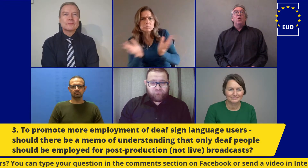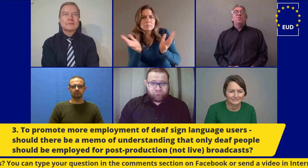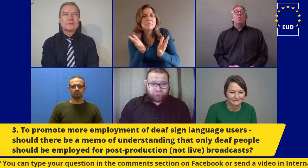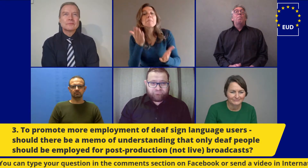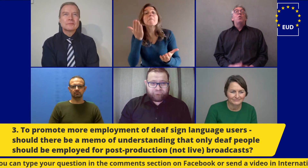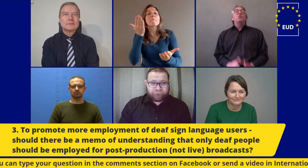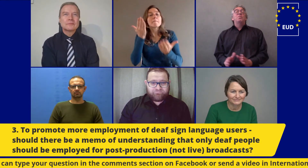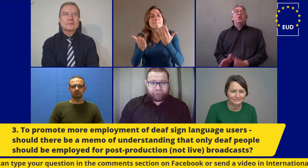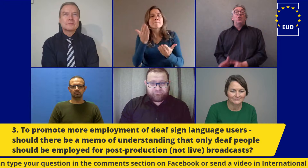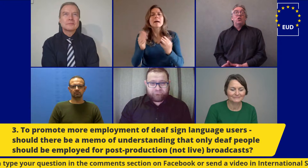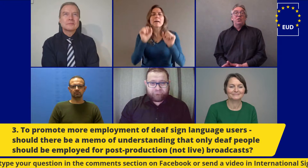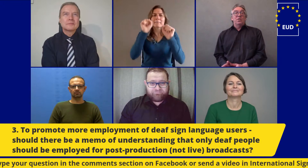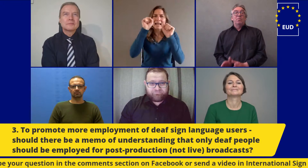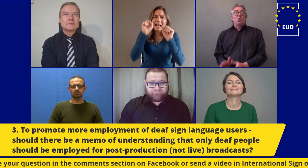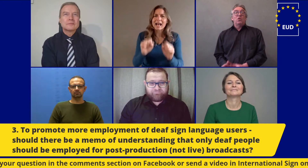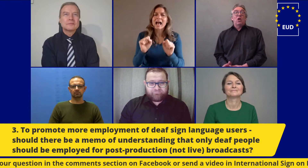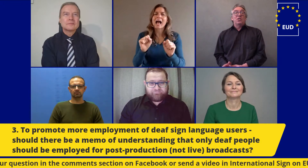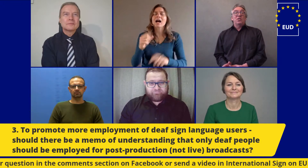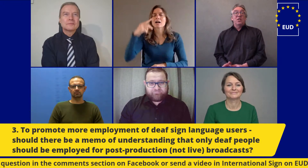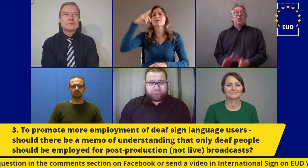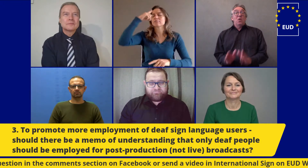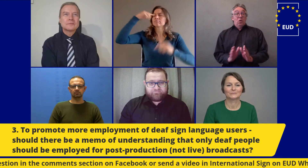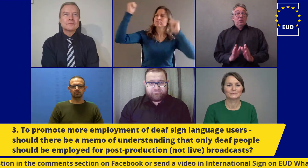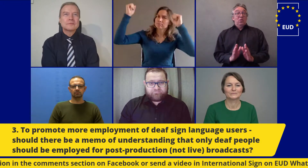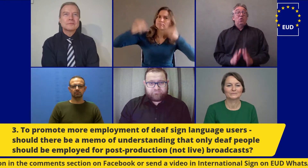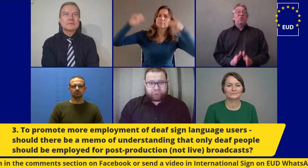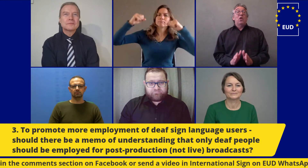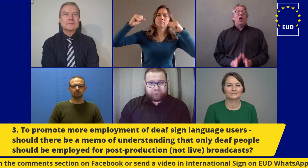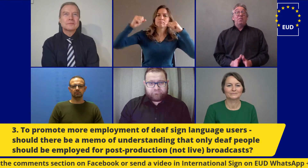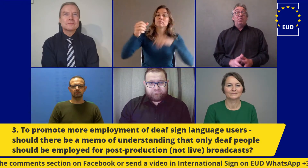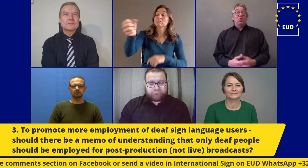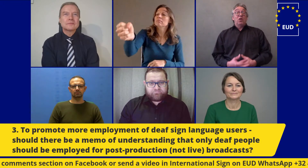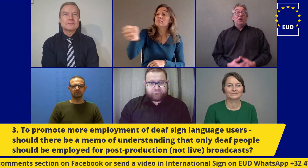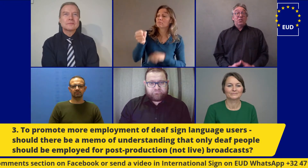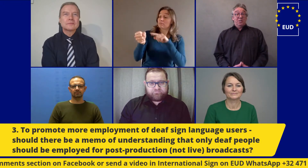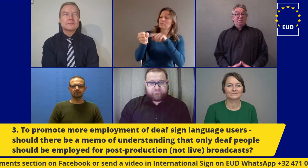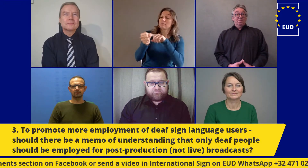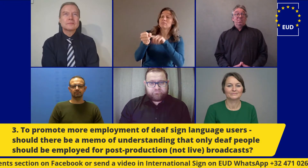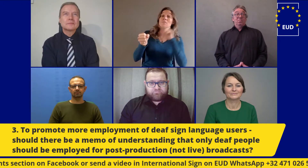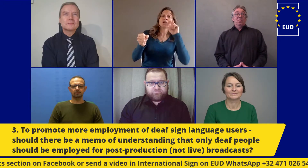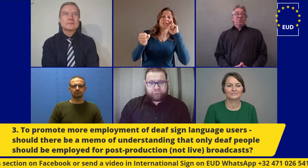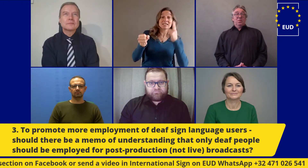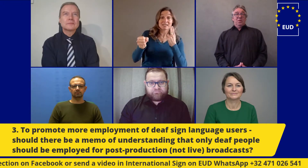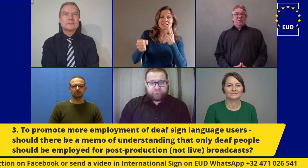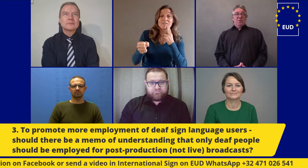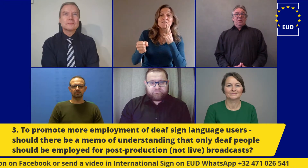for post-production broadcasts, so not the live broadcasts?